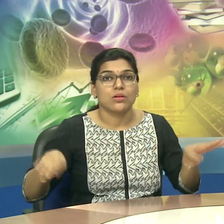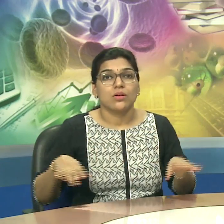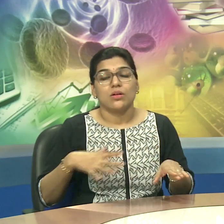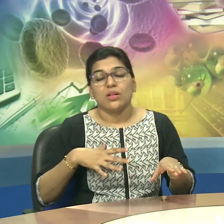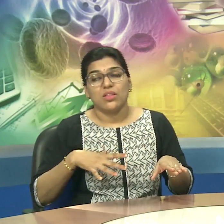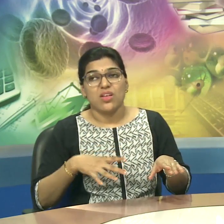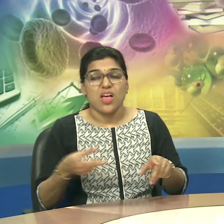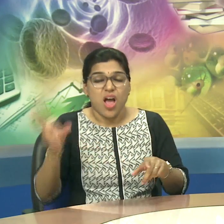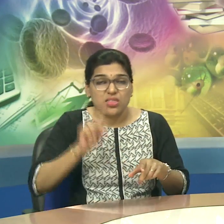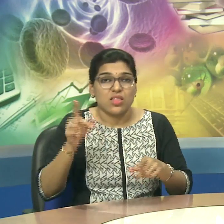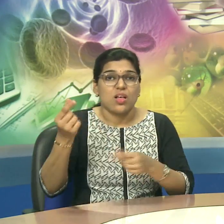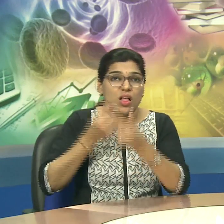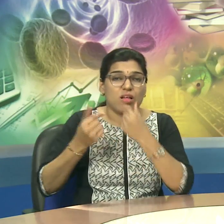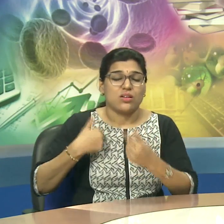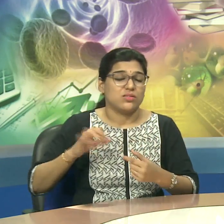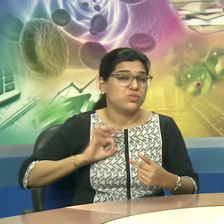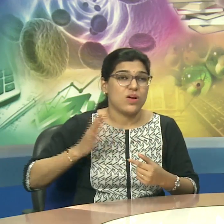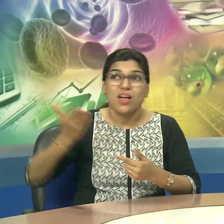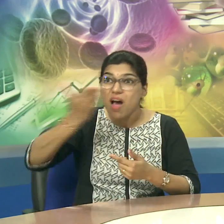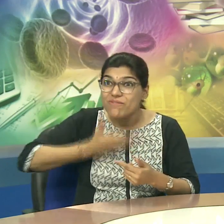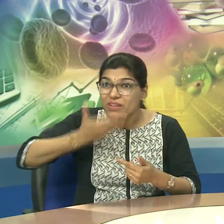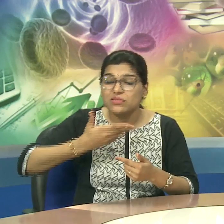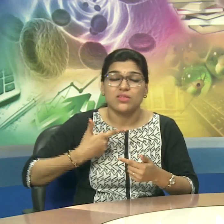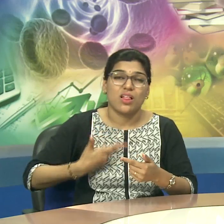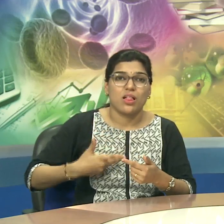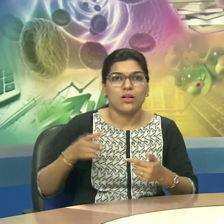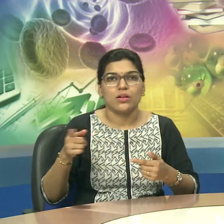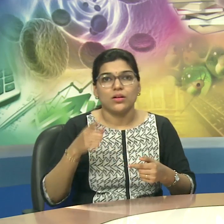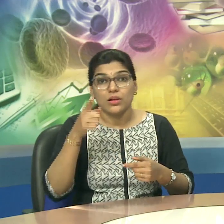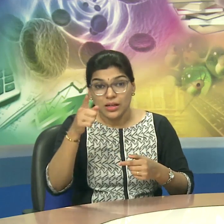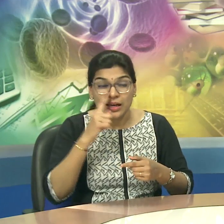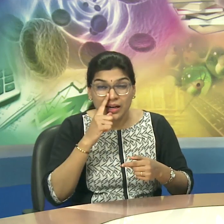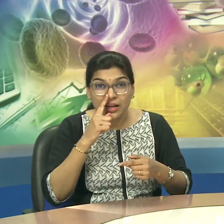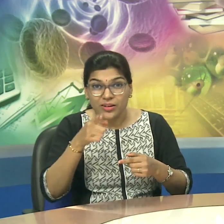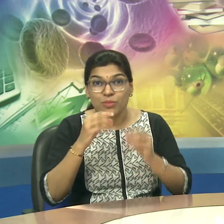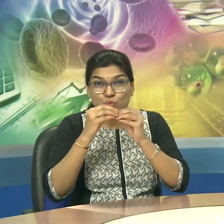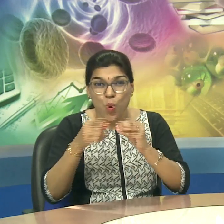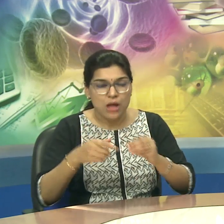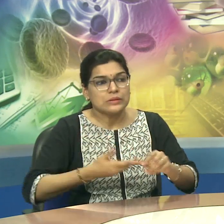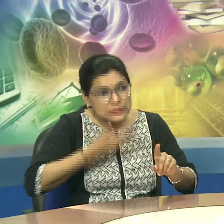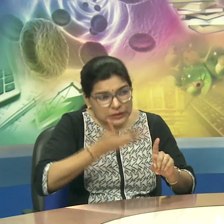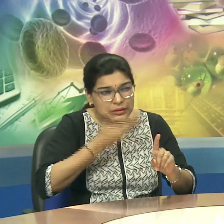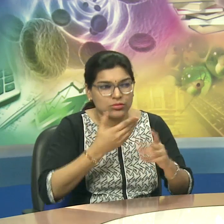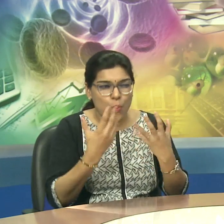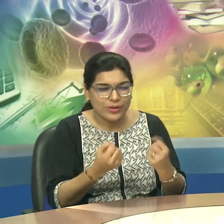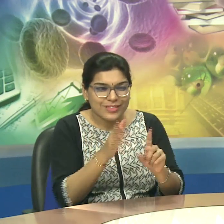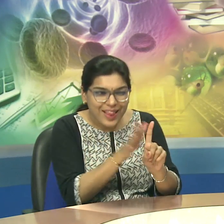But the parrot took an instant dislike to my aunt